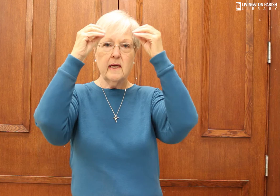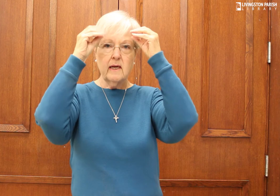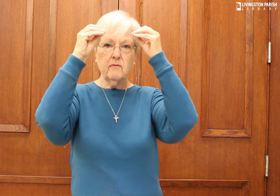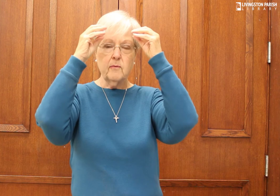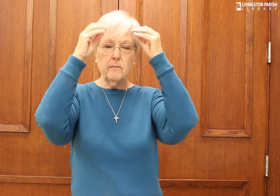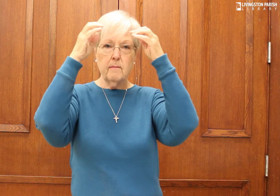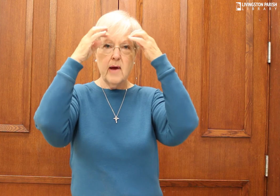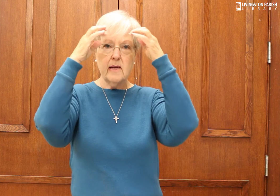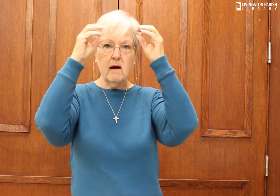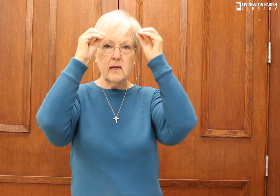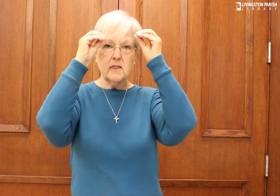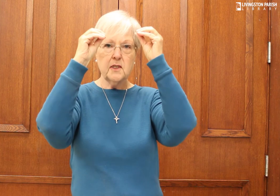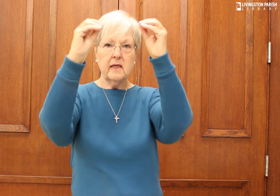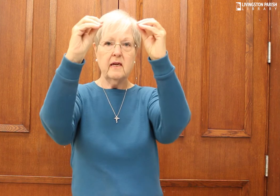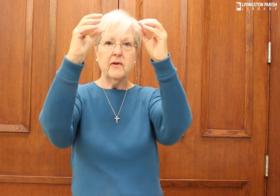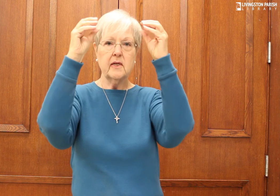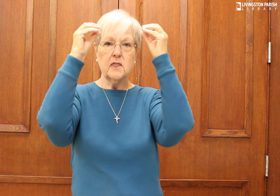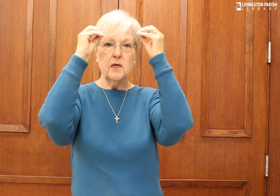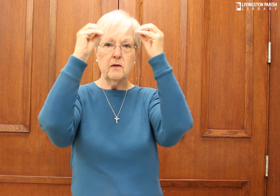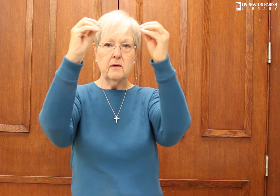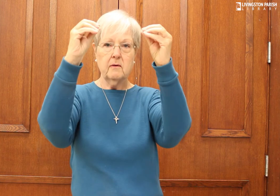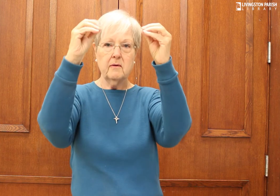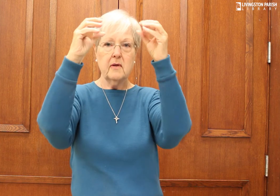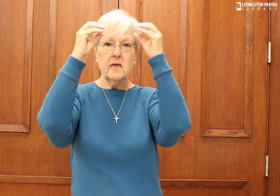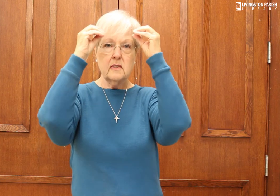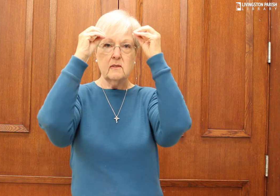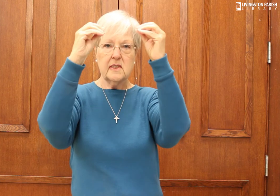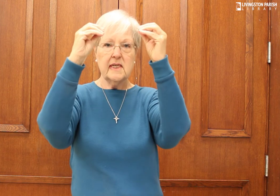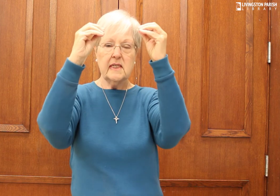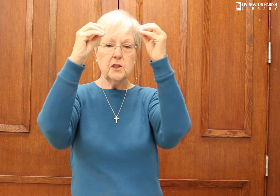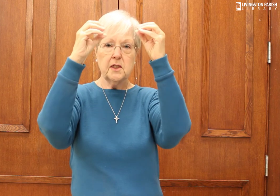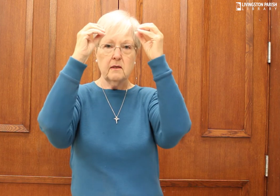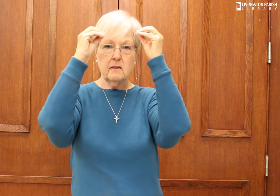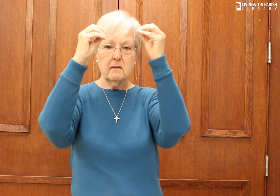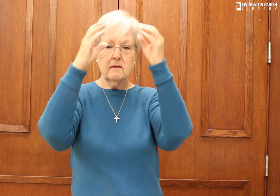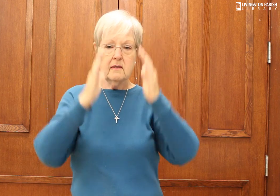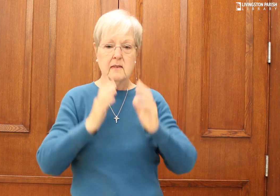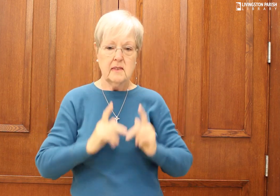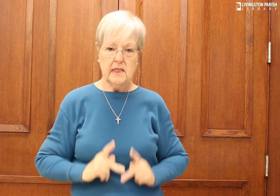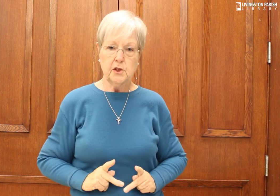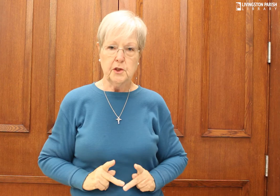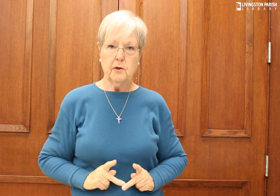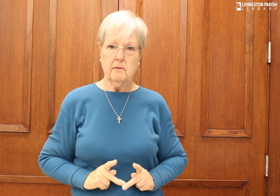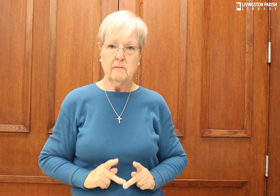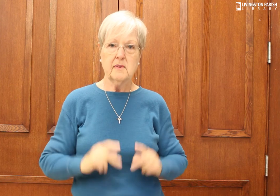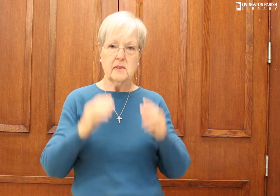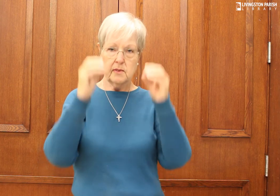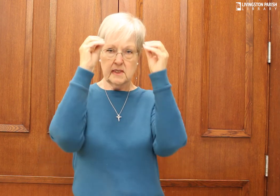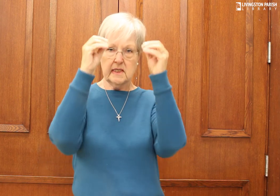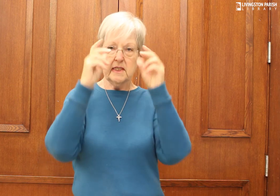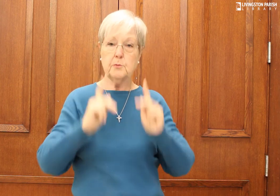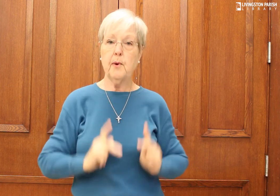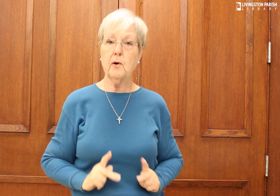it from my knowledge and giving it to you. Teach, teacher. So it's a teach